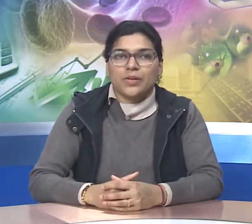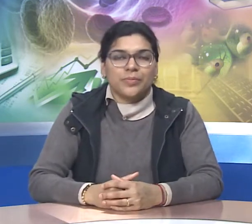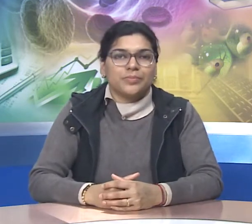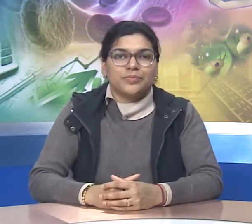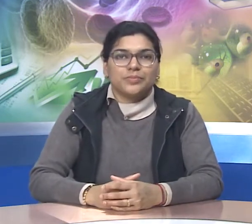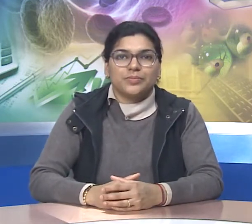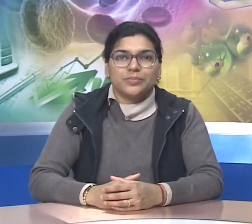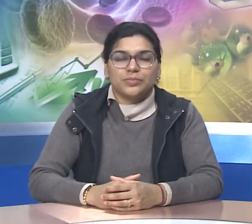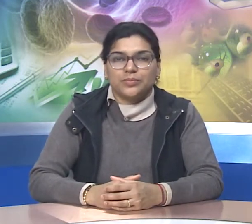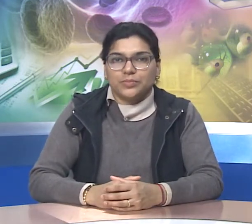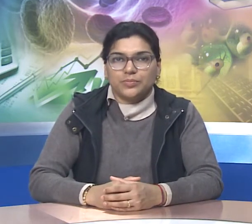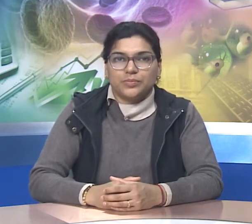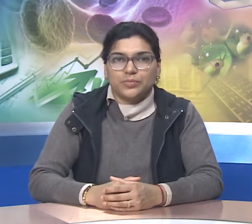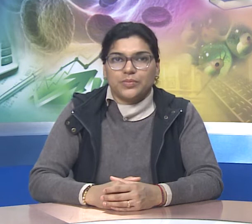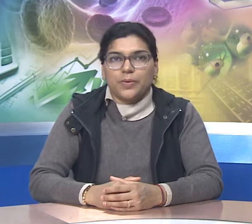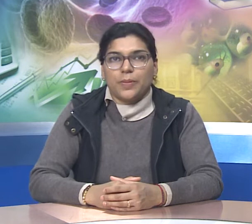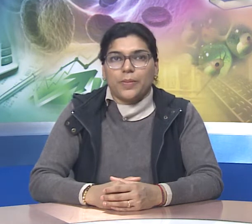greeting in Hindi.